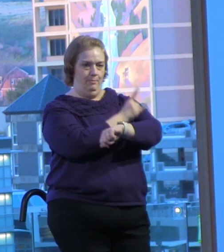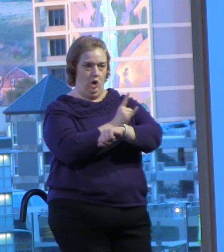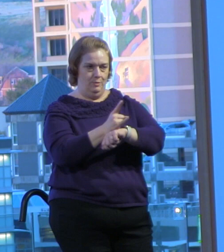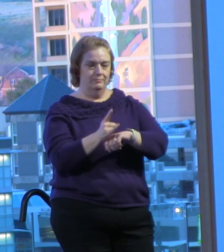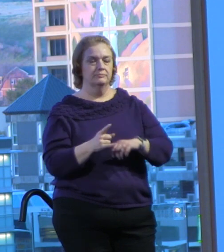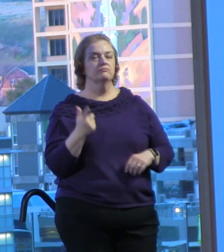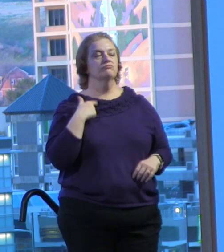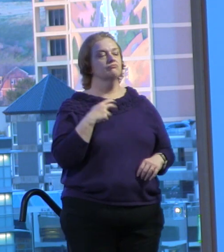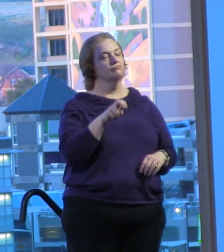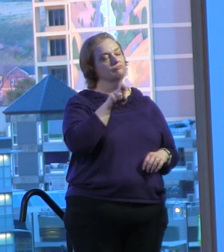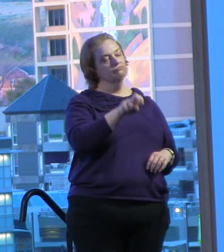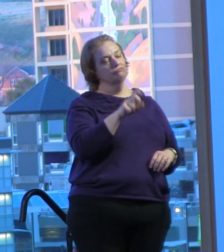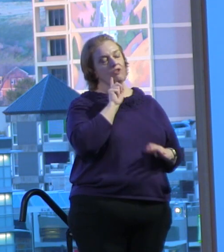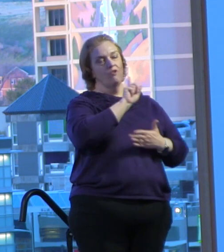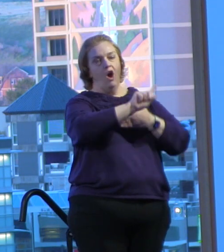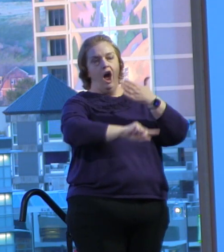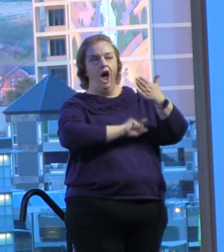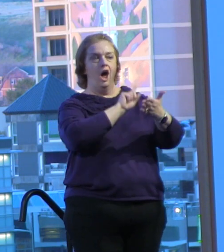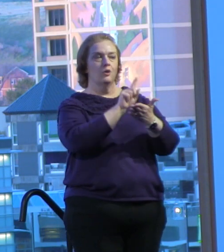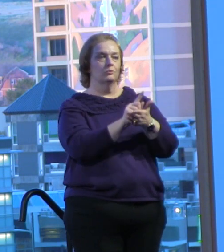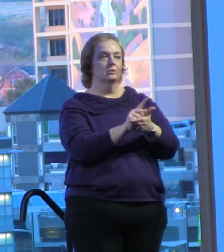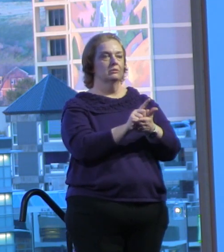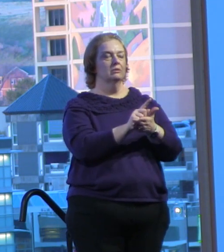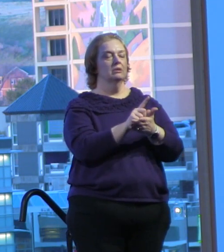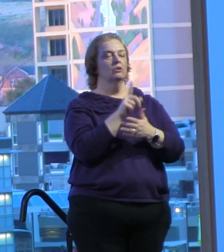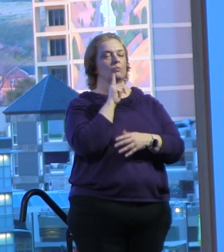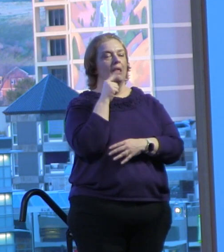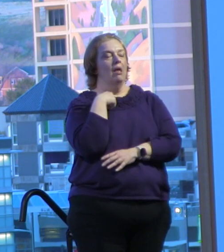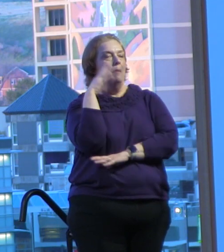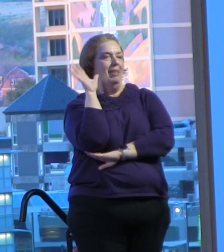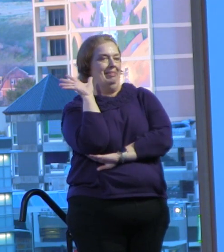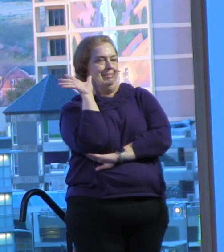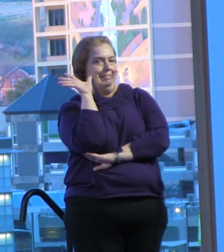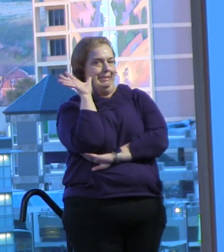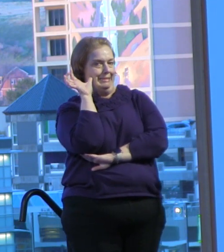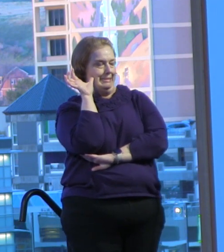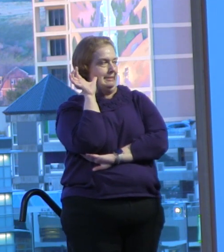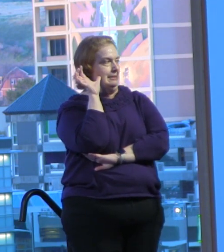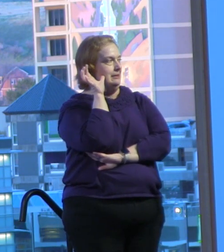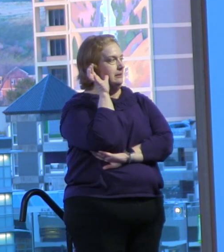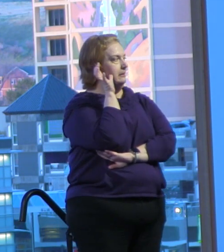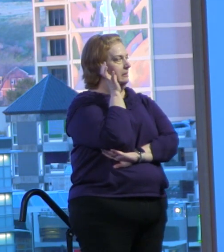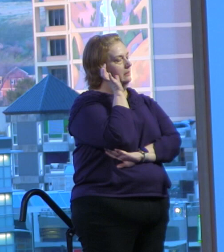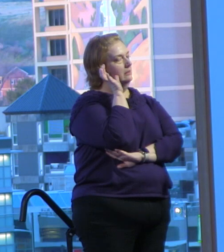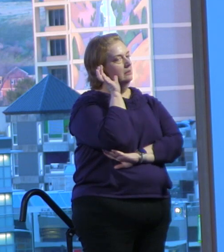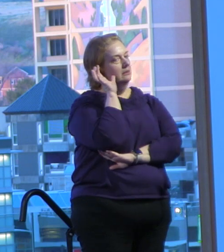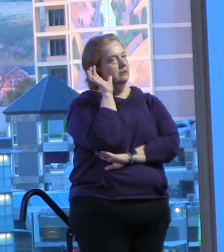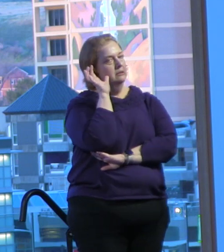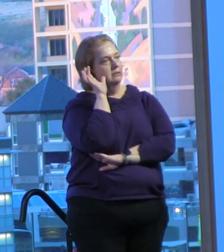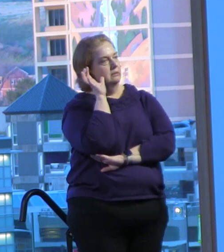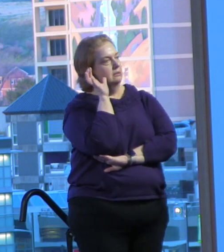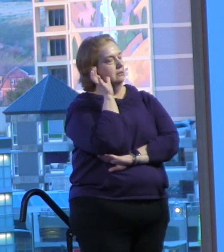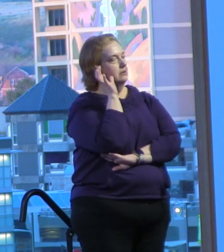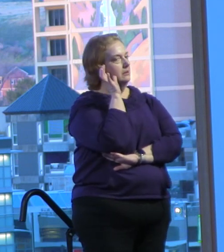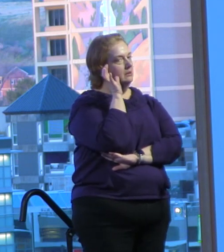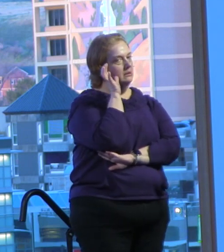I sit at the bar for the next hour, listening. And when that hour is done, after the conversations